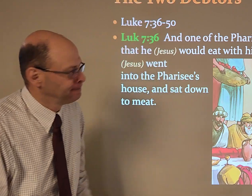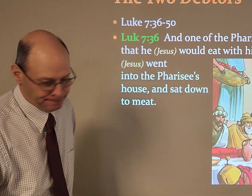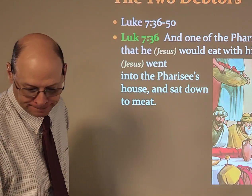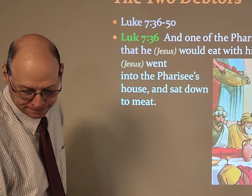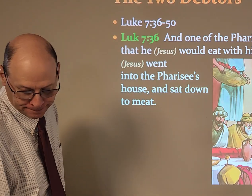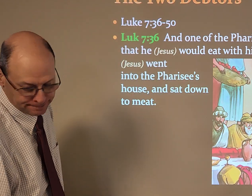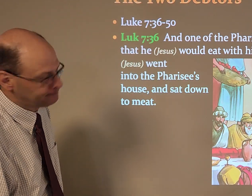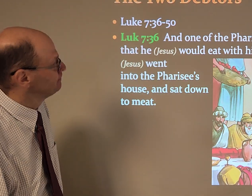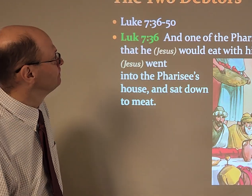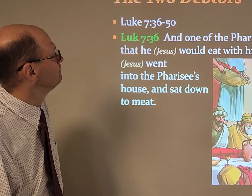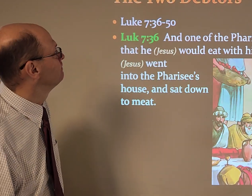position.